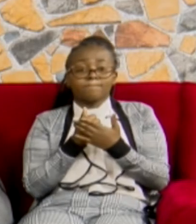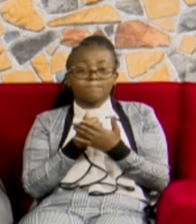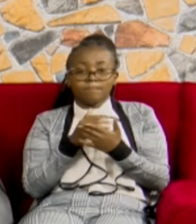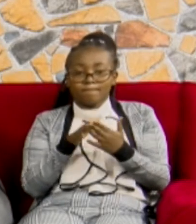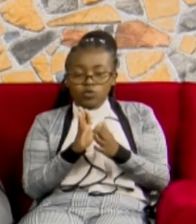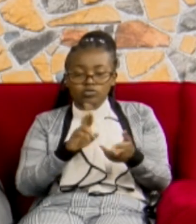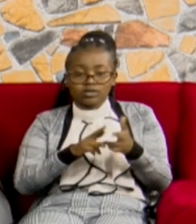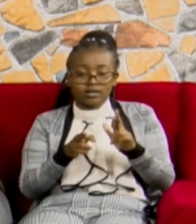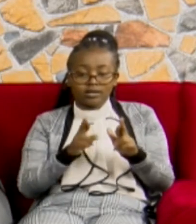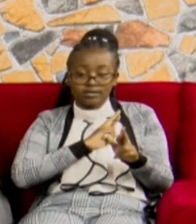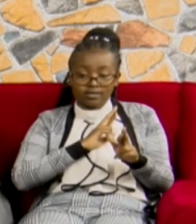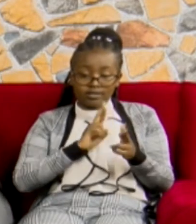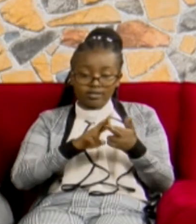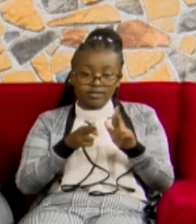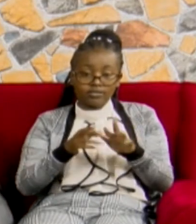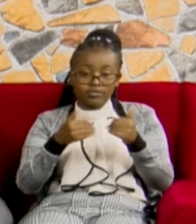willing. Just